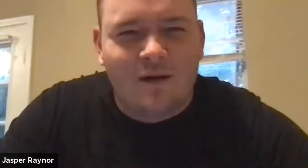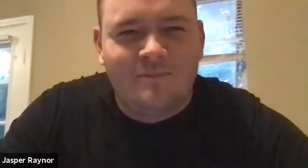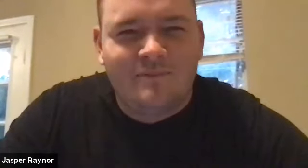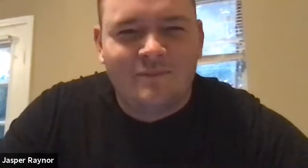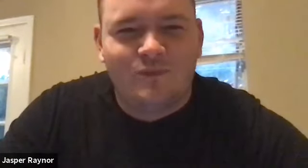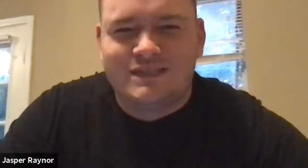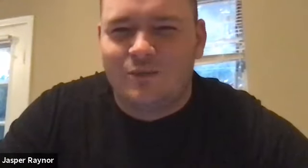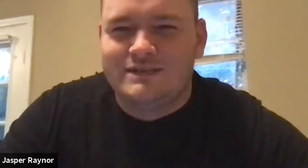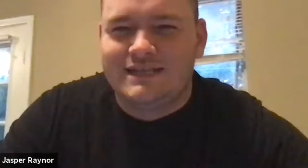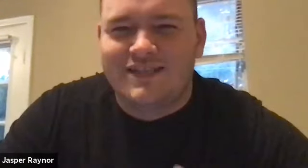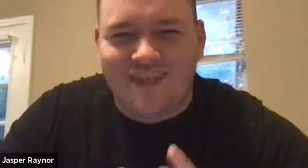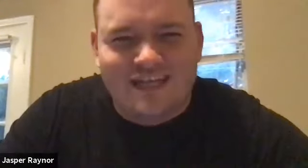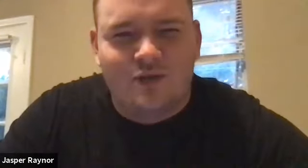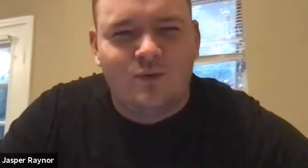welcome when someone says thank you?